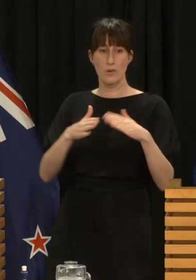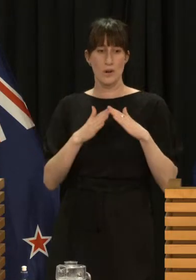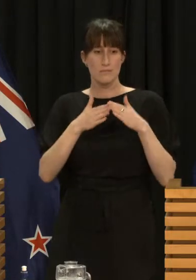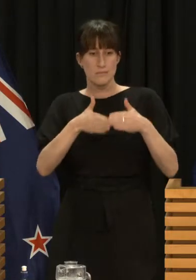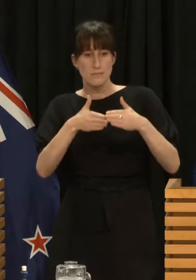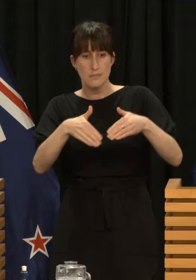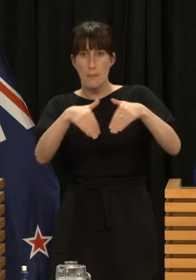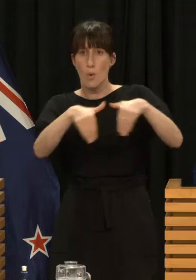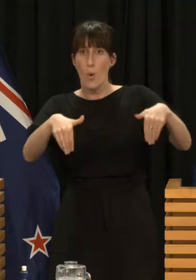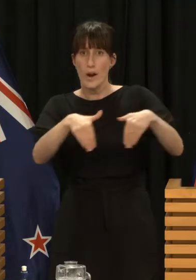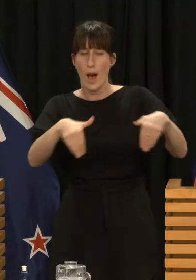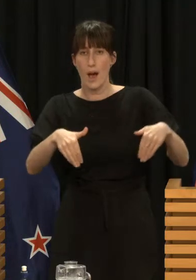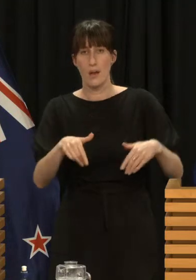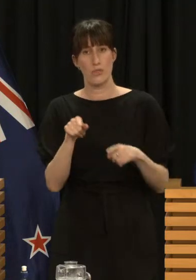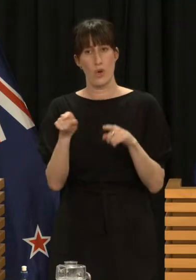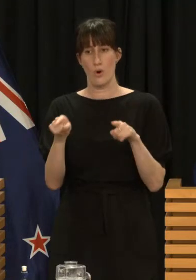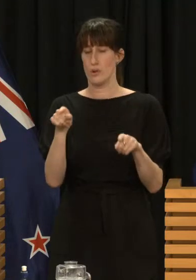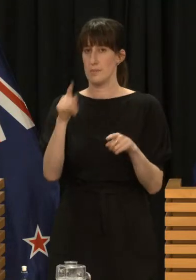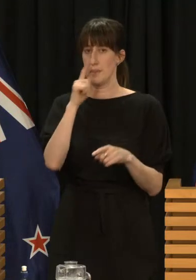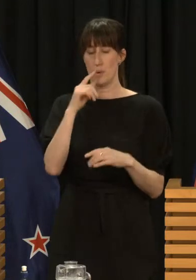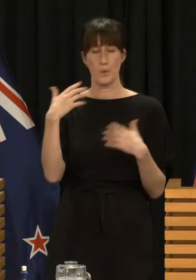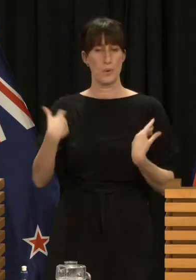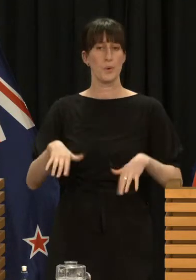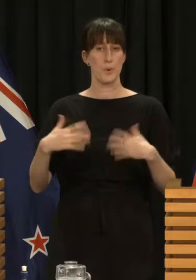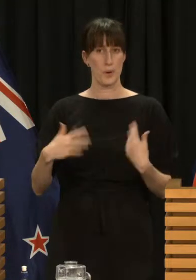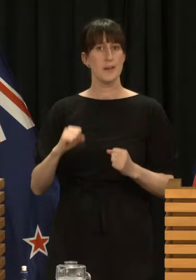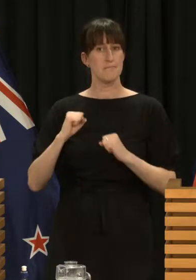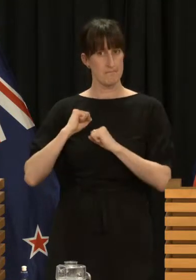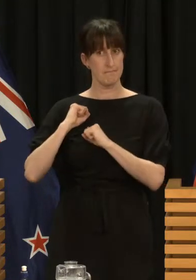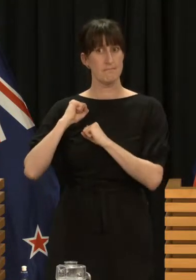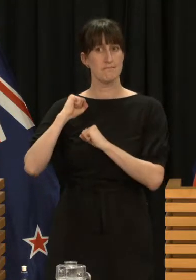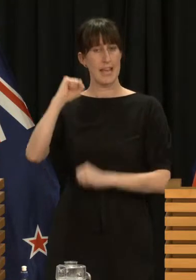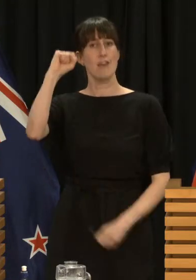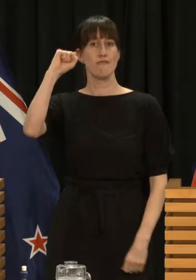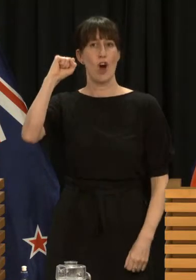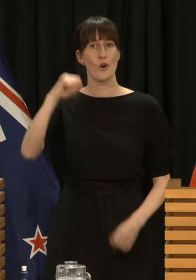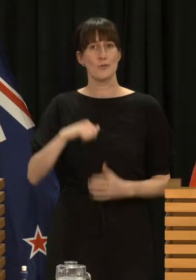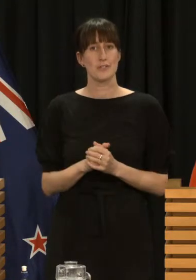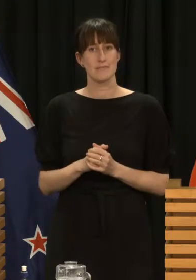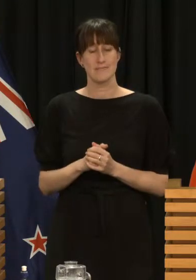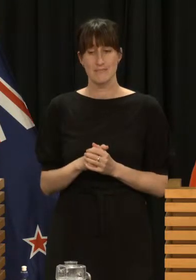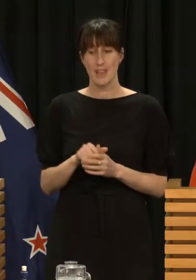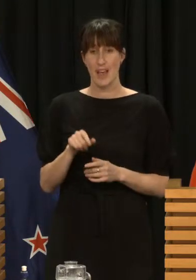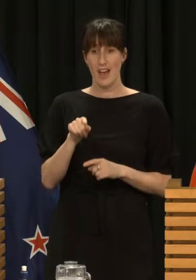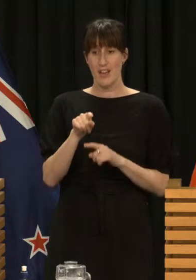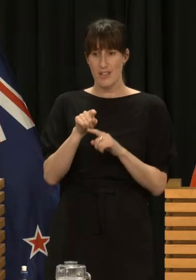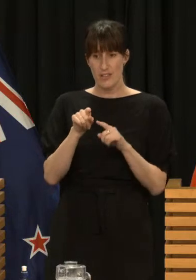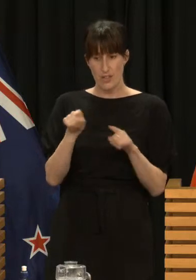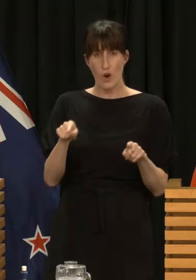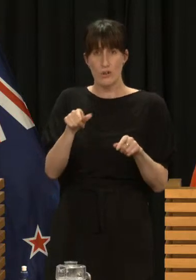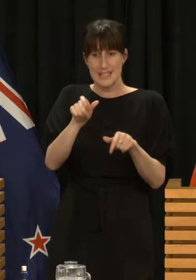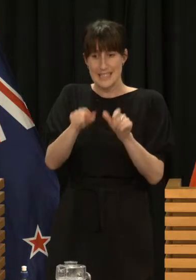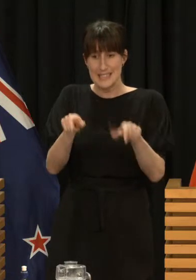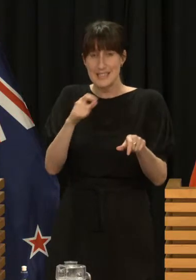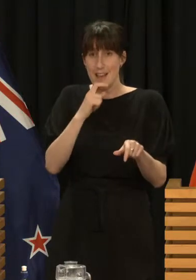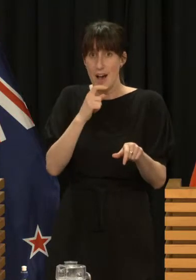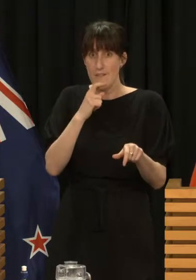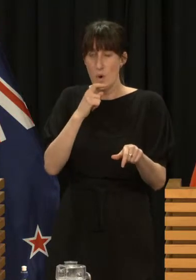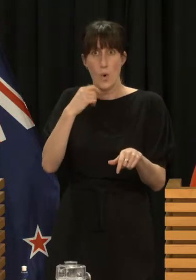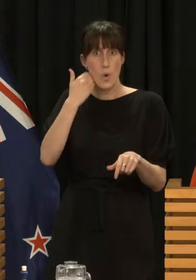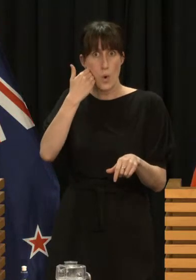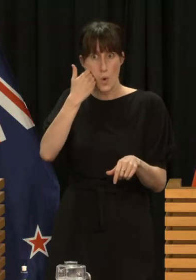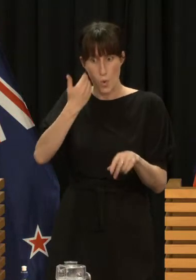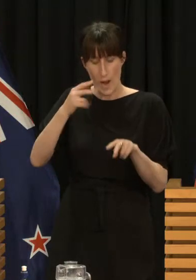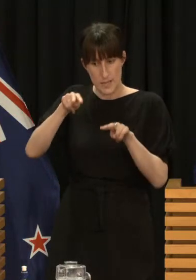of our COVID-19 response. Our border workers are among the most scrutinised and the most tested people in the